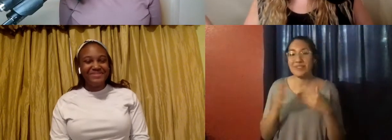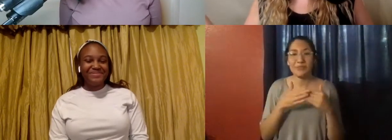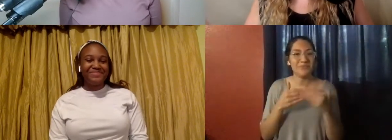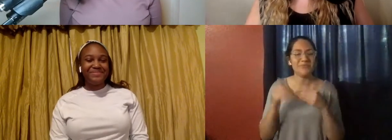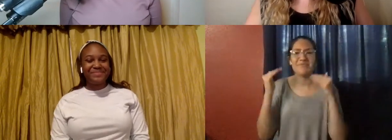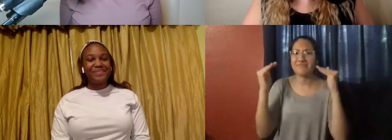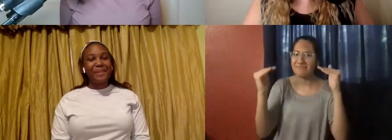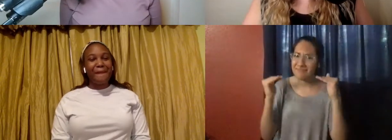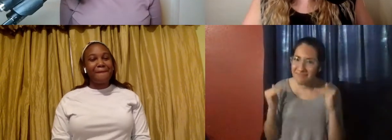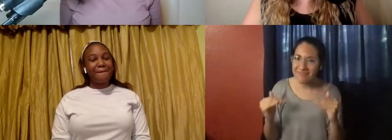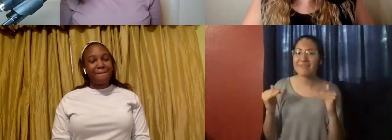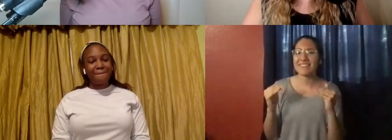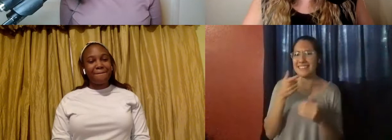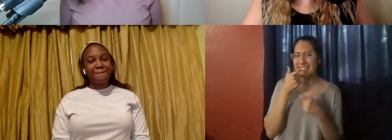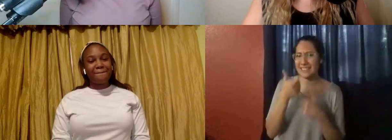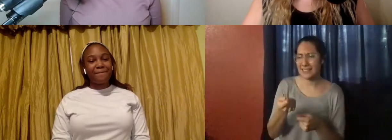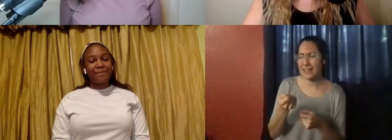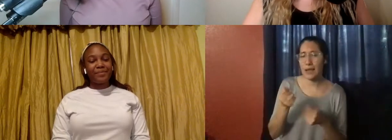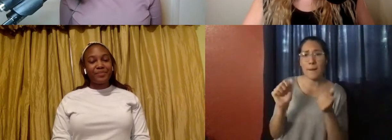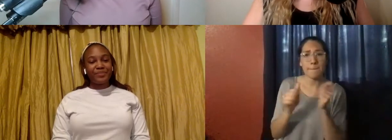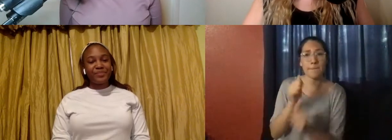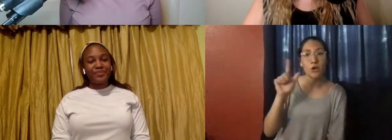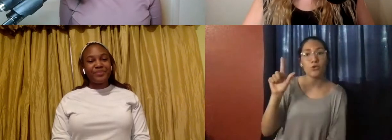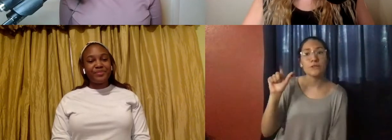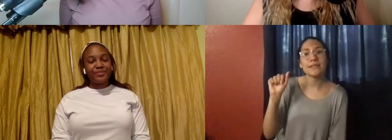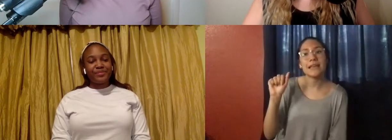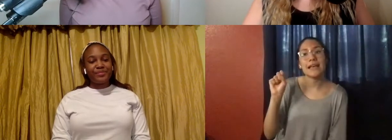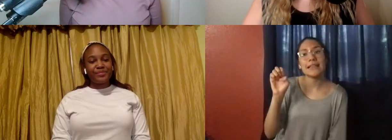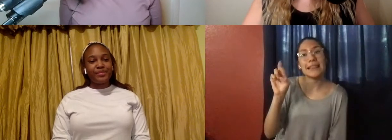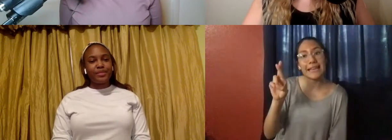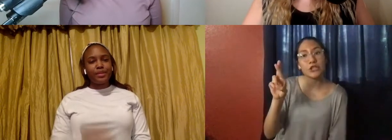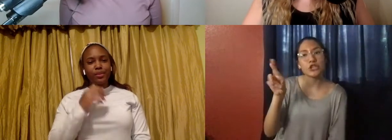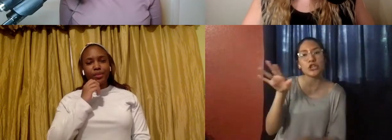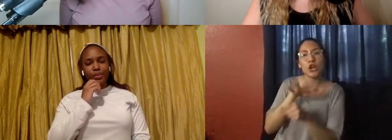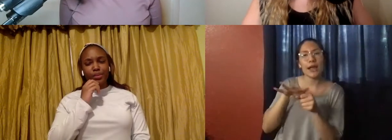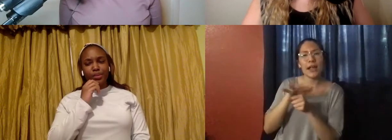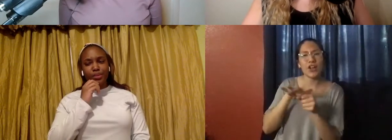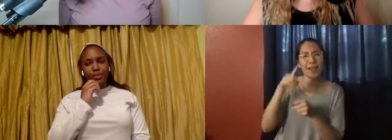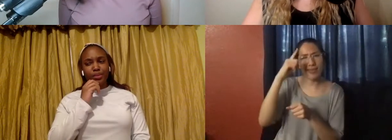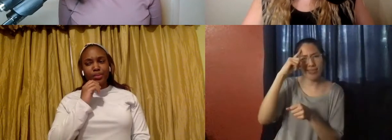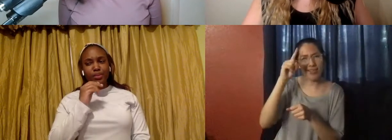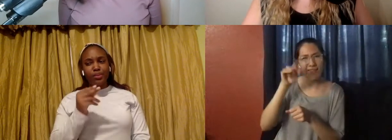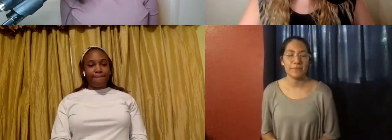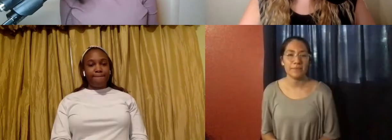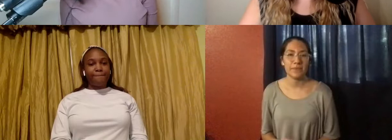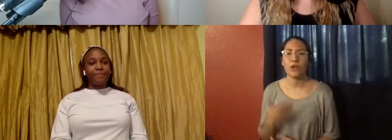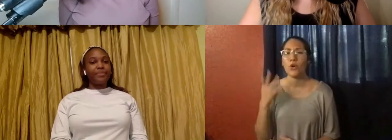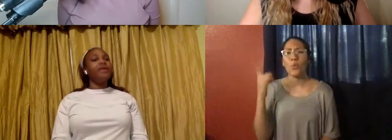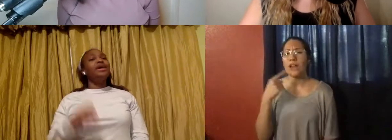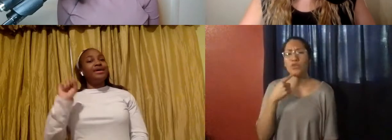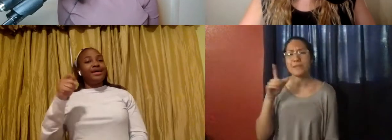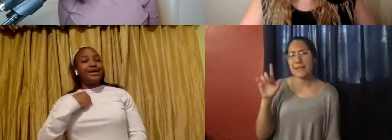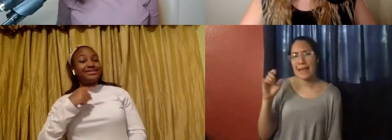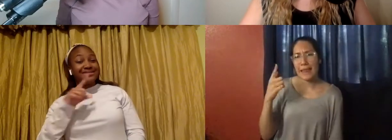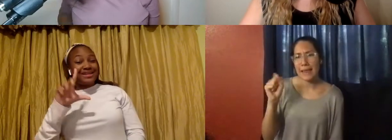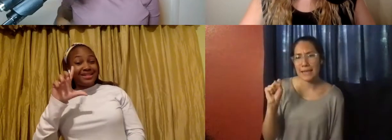really interesting, most lasered area. Can you think of that one? I'll let you guess. Yeah, I say legs